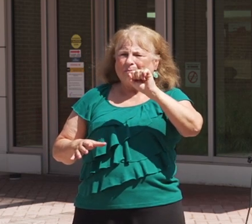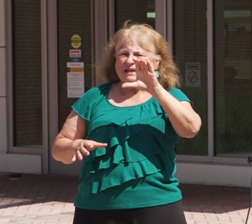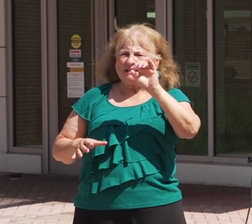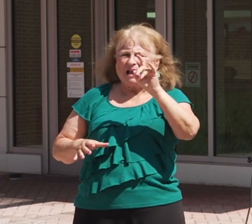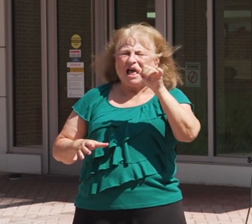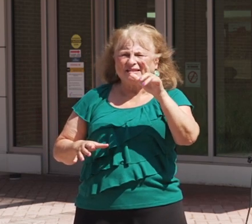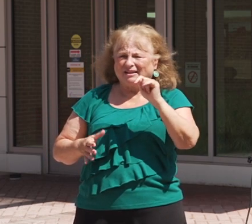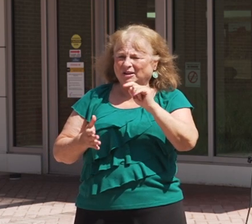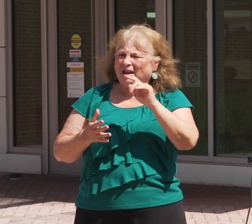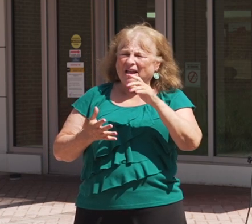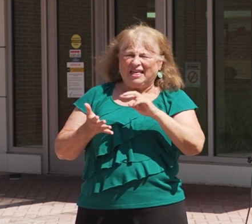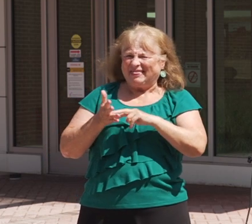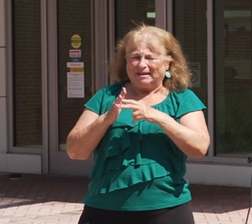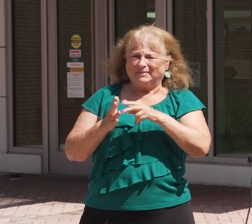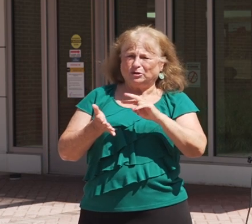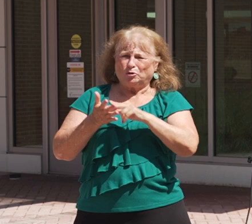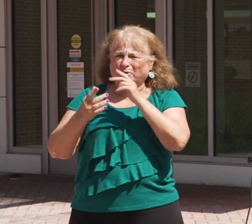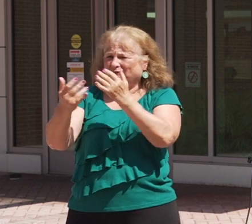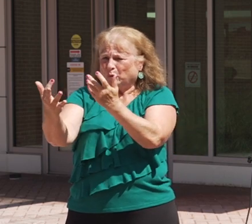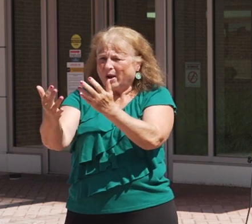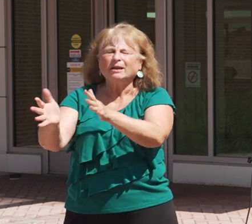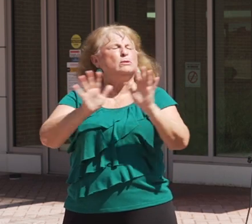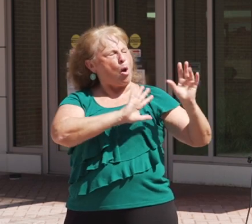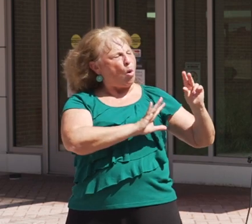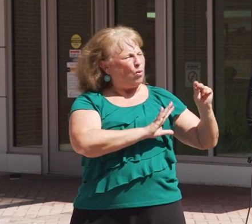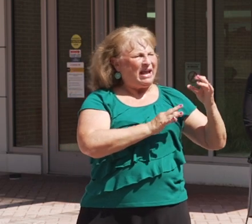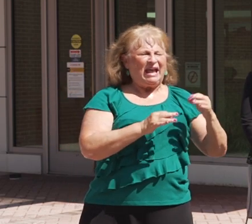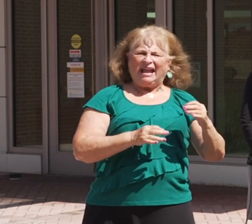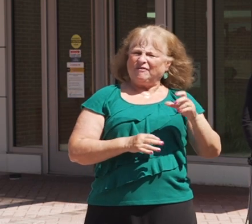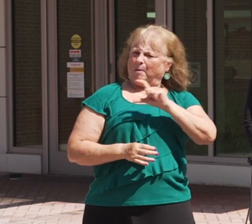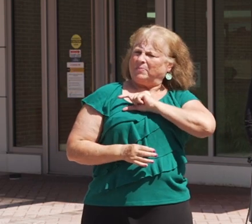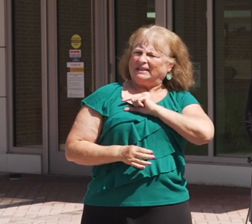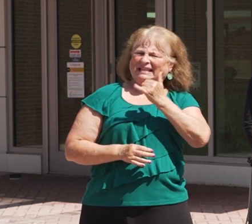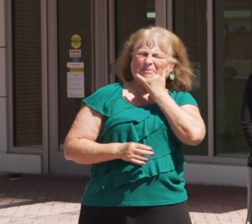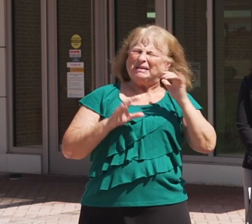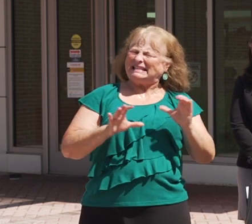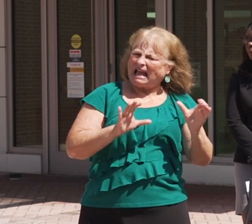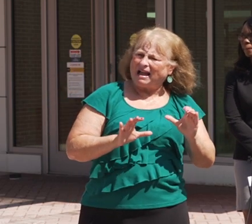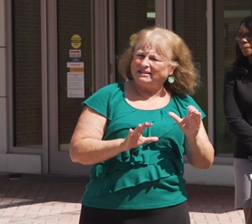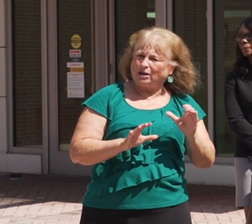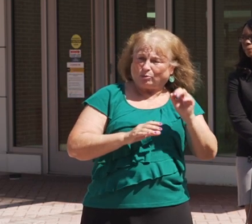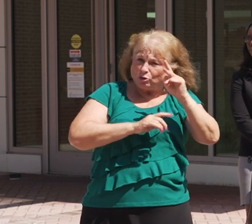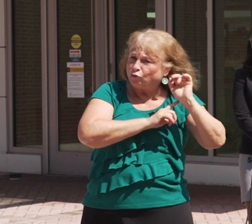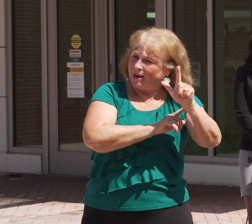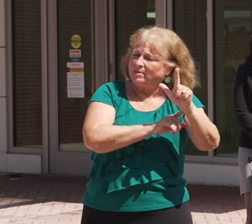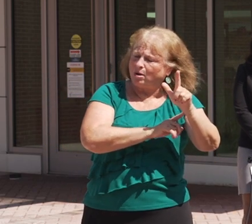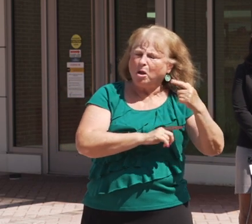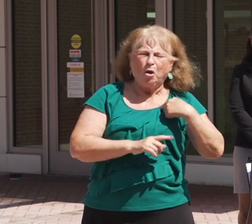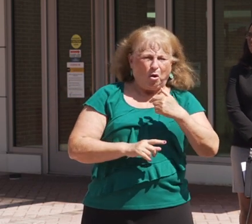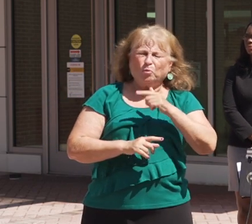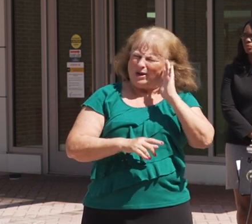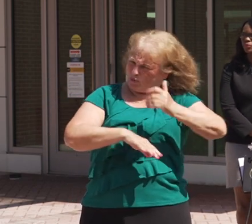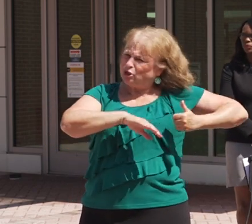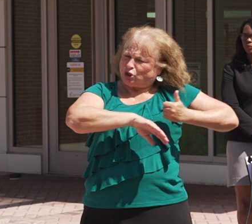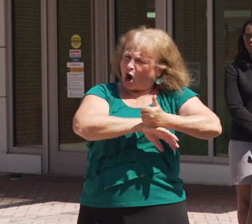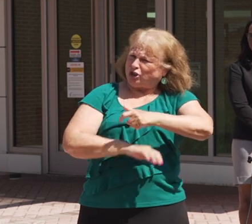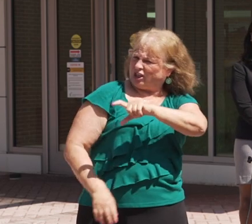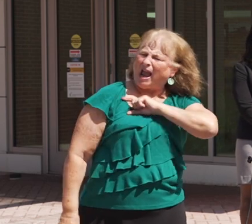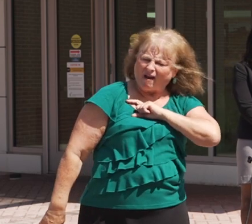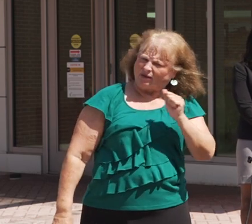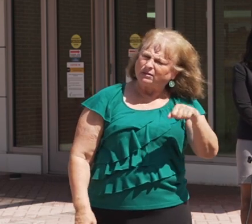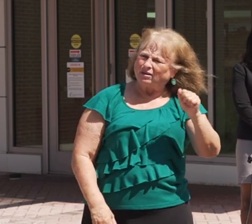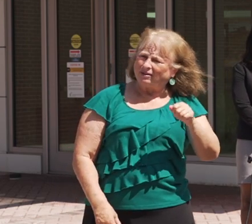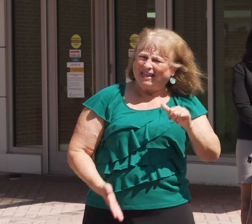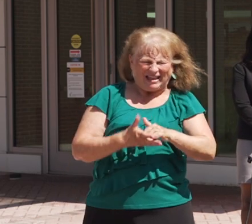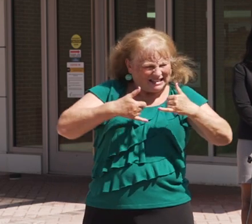exception to the rule of waiting until? No. If there was police misconduct and that police misconduct was criminal, we would be charging that officer. And so